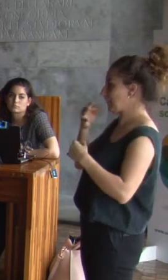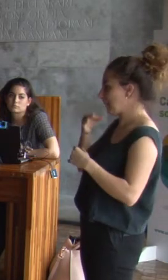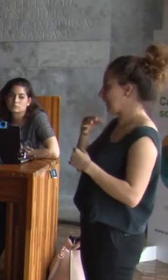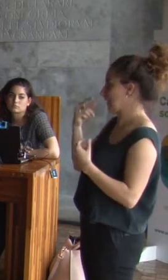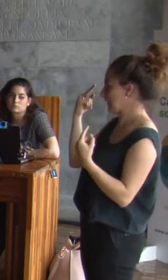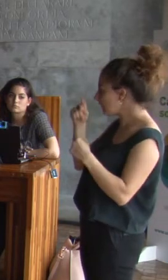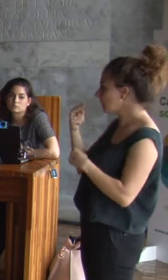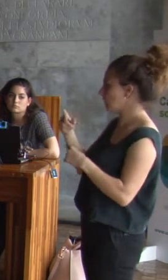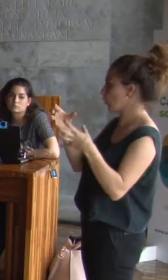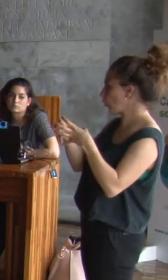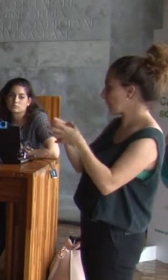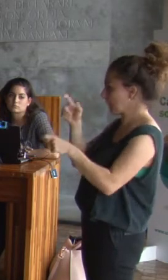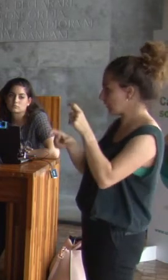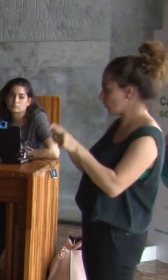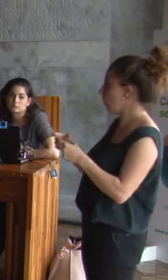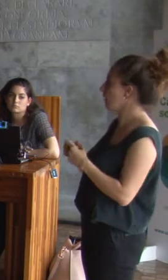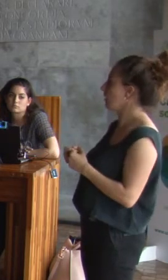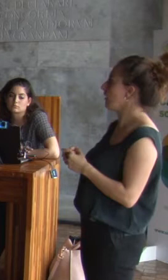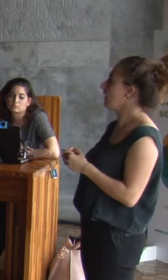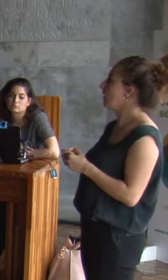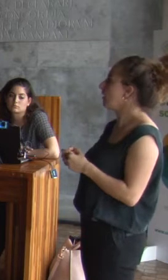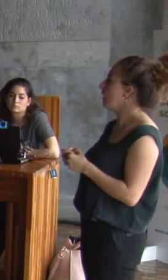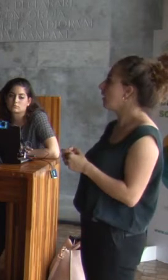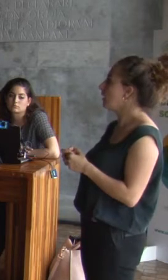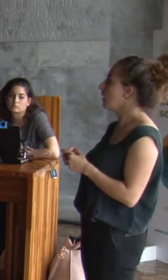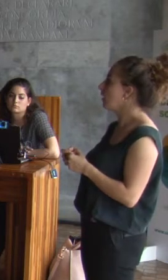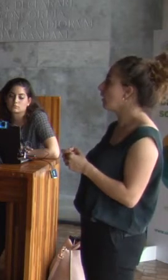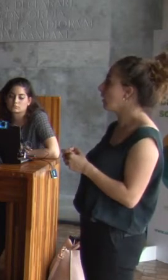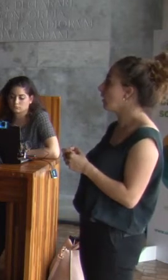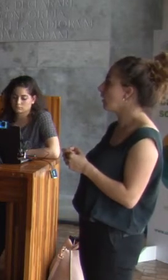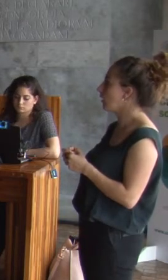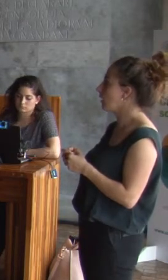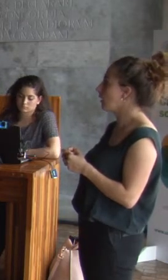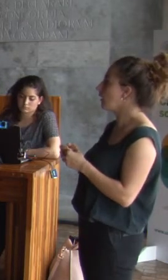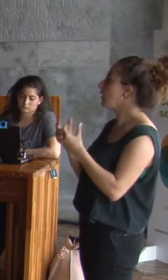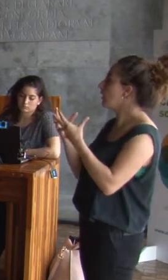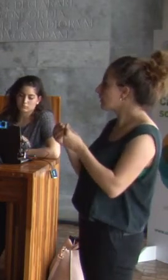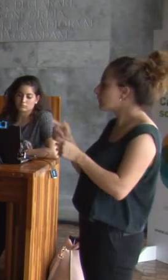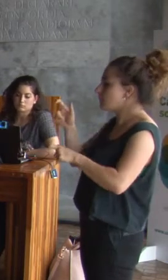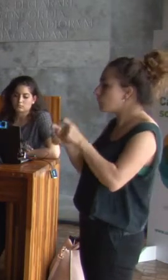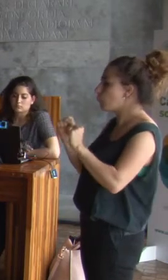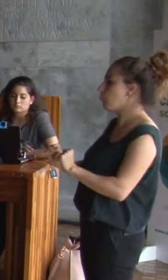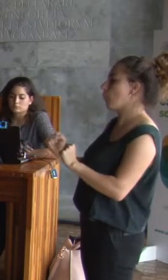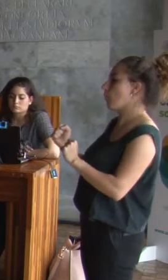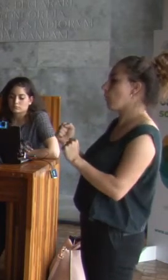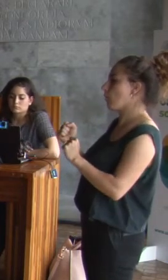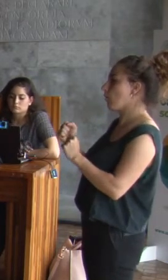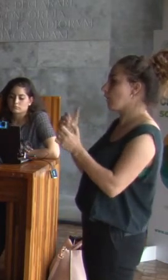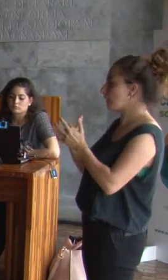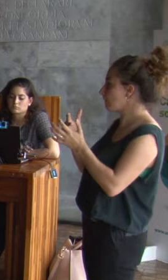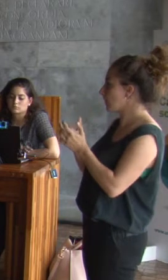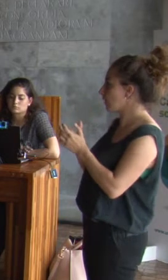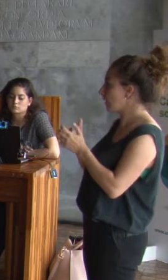many groups of speakers. And this includes people who have either acquired or developmental language disorders, but